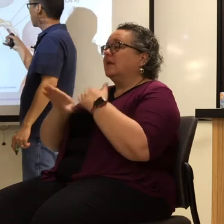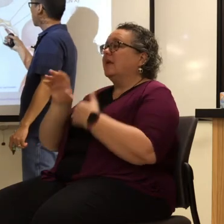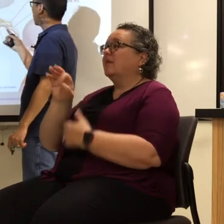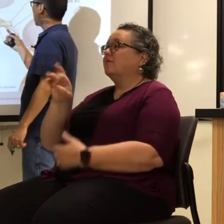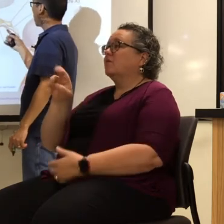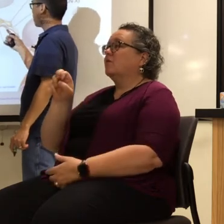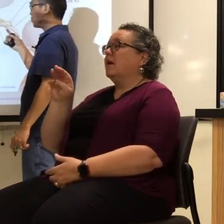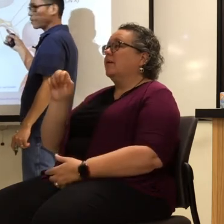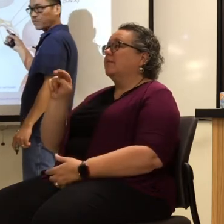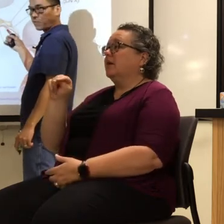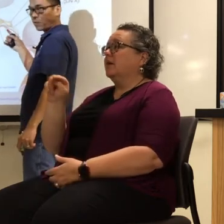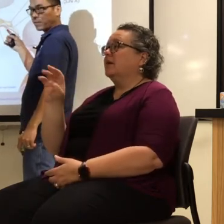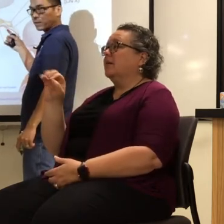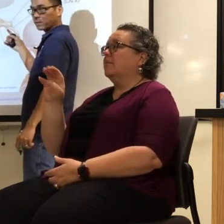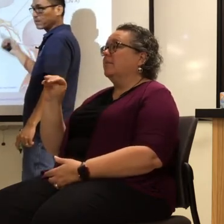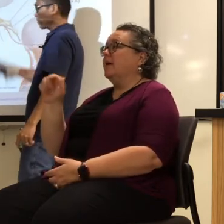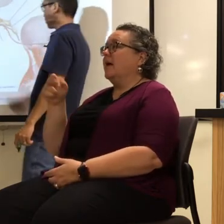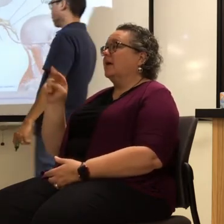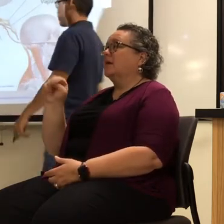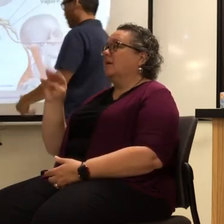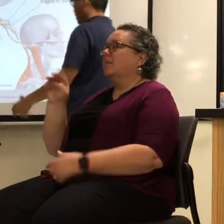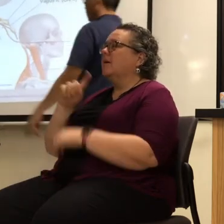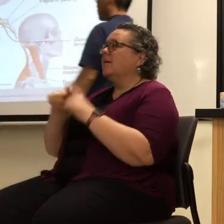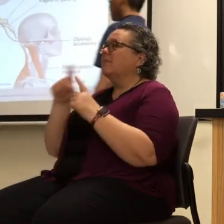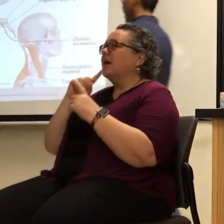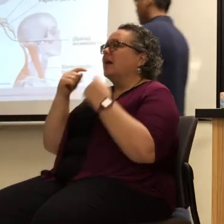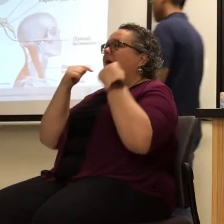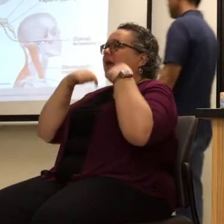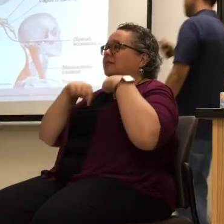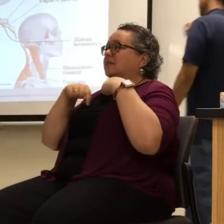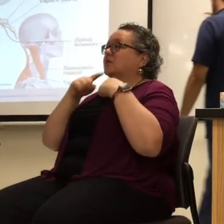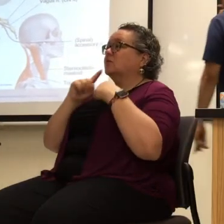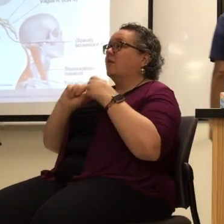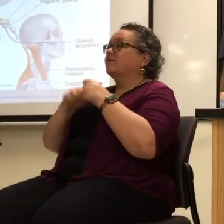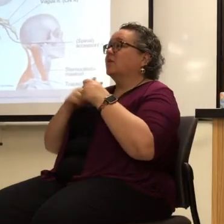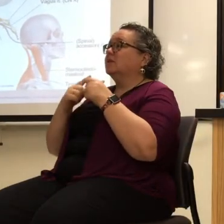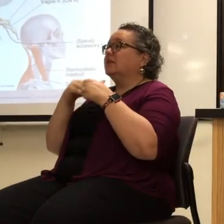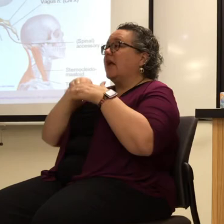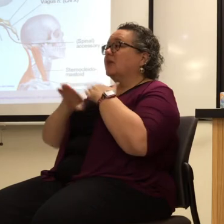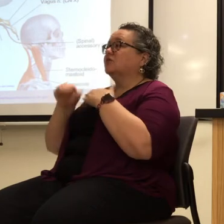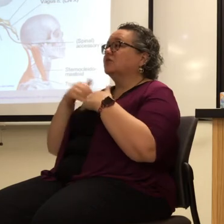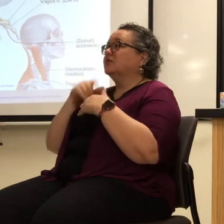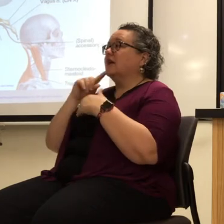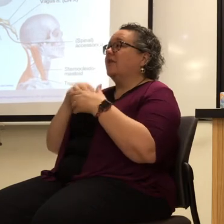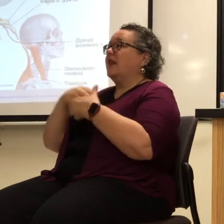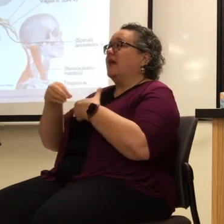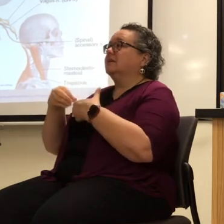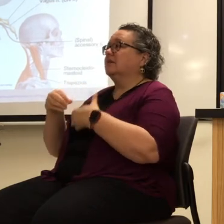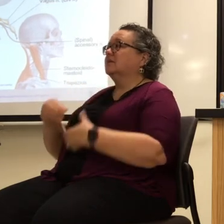exits the jugular foramen. So it first enters, then exits.